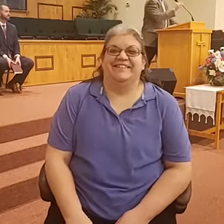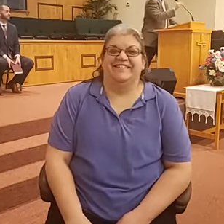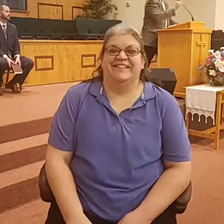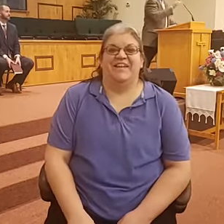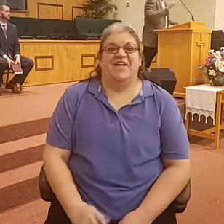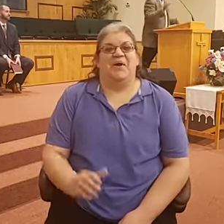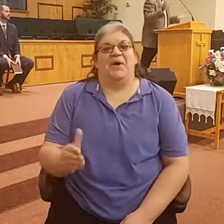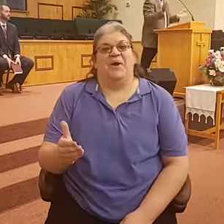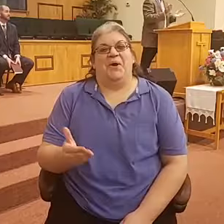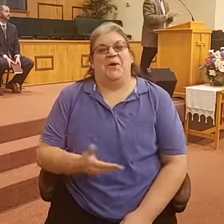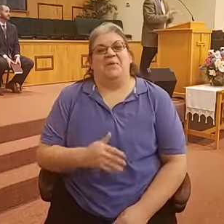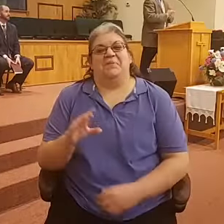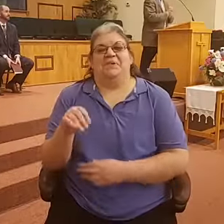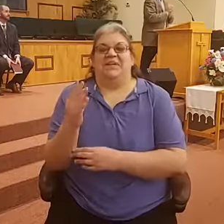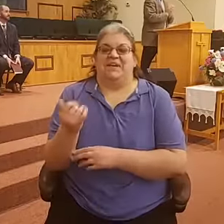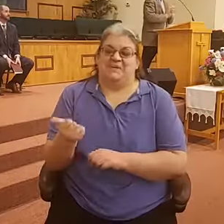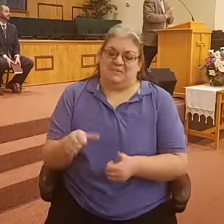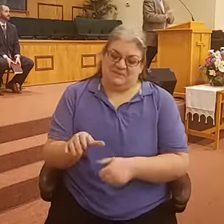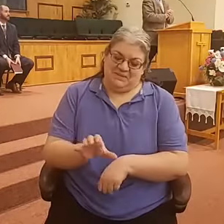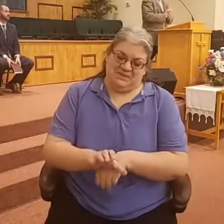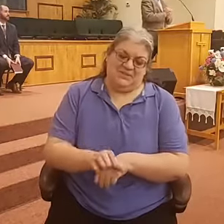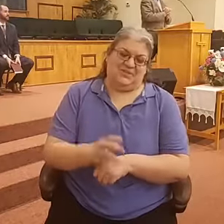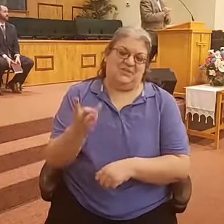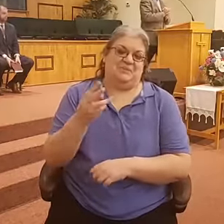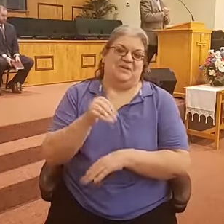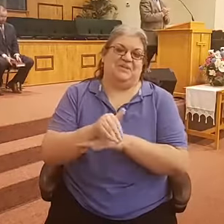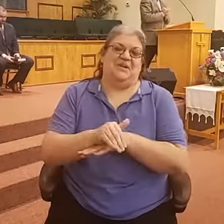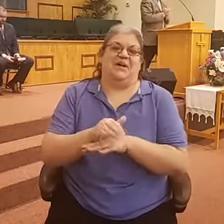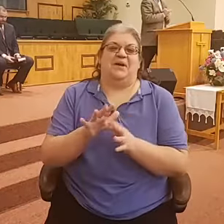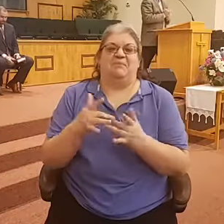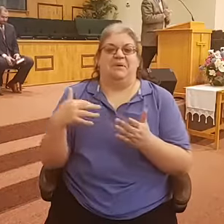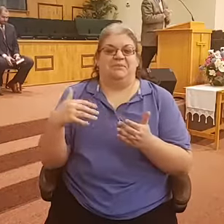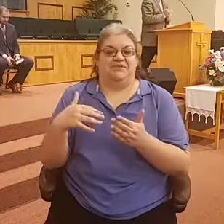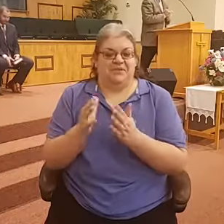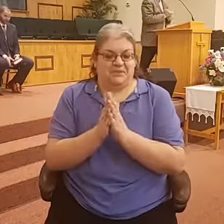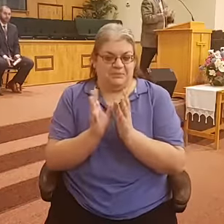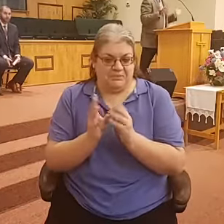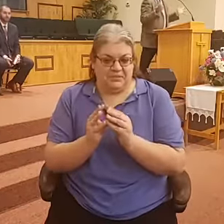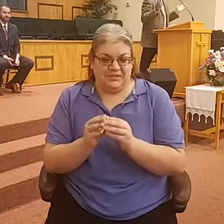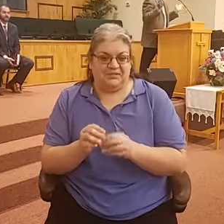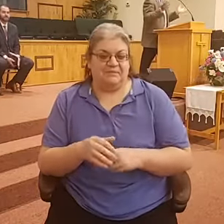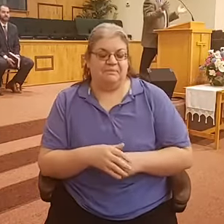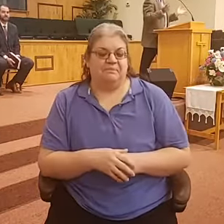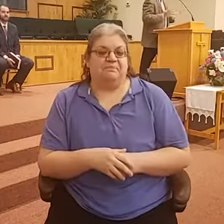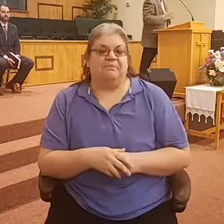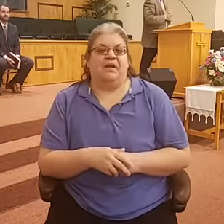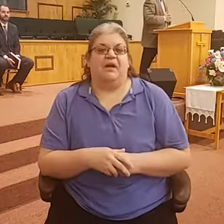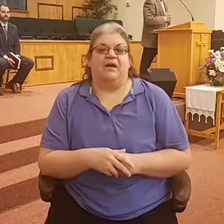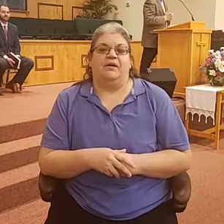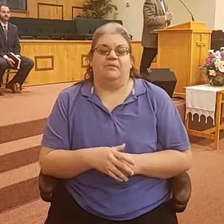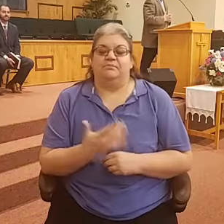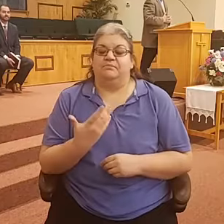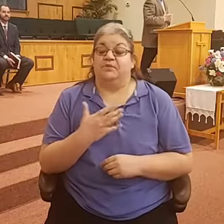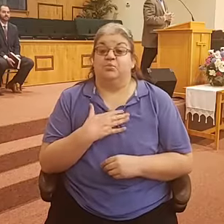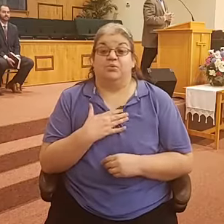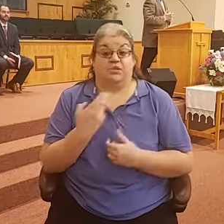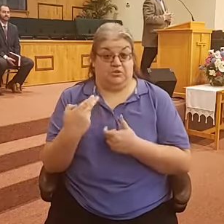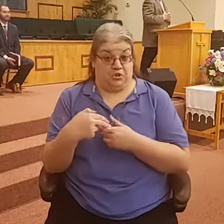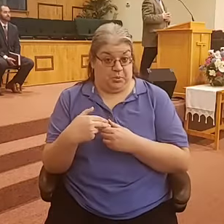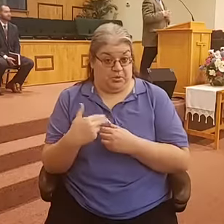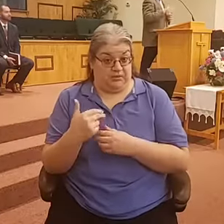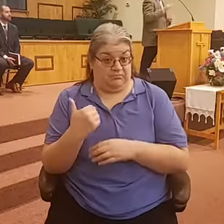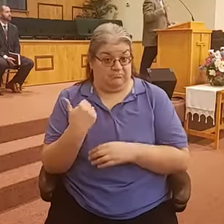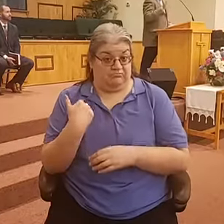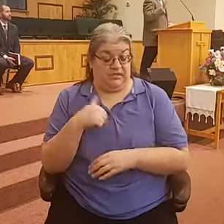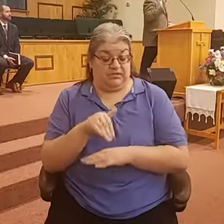Welcome to Lighthouse Baptist Church, Wednesday night Bible study and prayer meeting. And we're glad you're joining us this evening. I